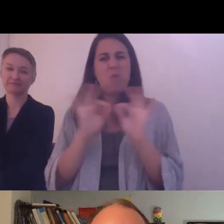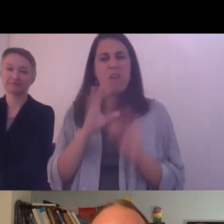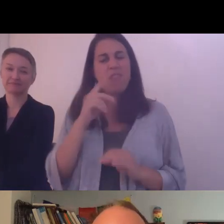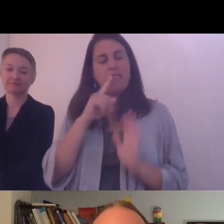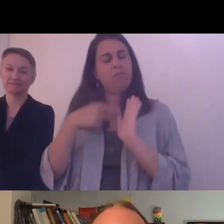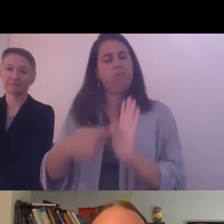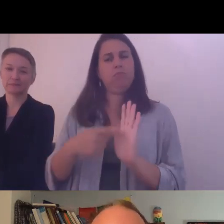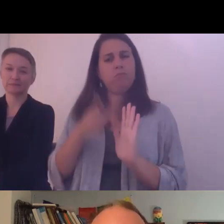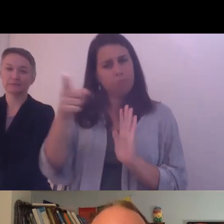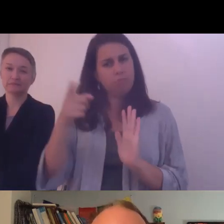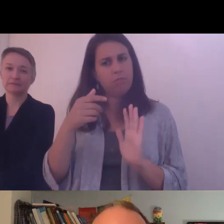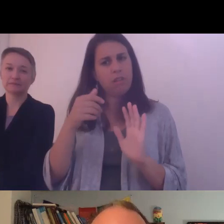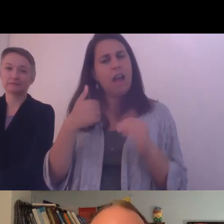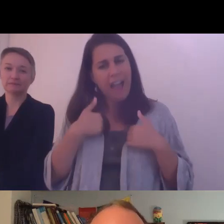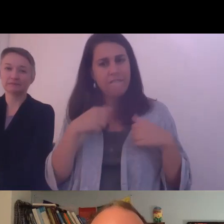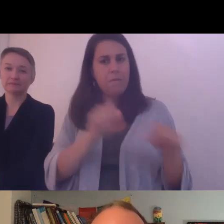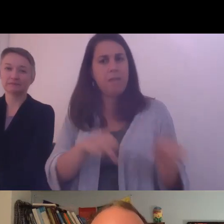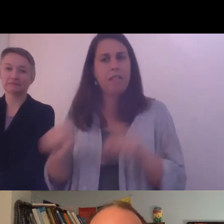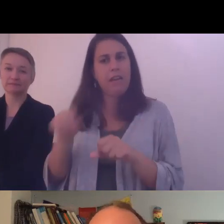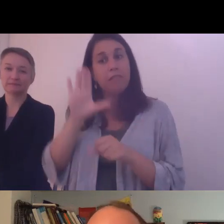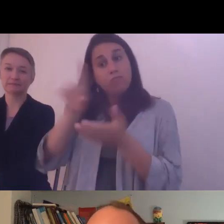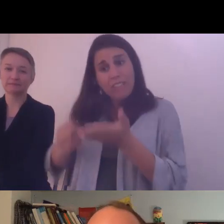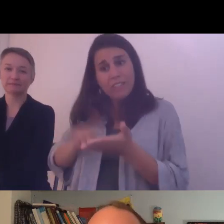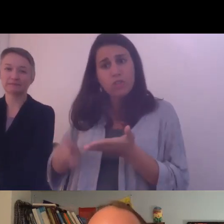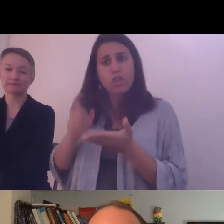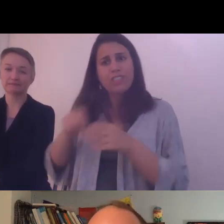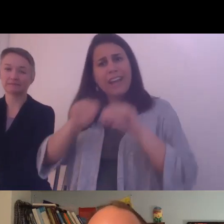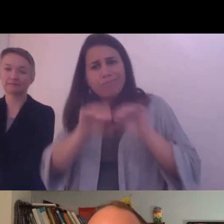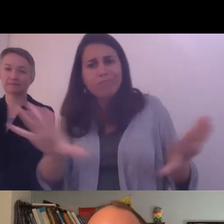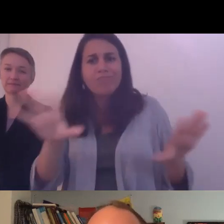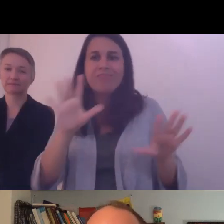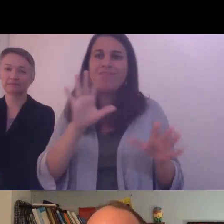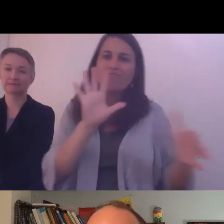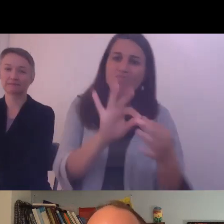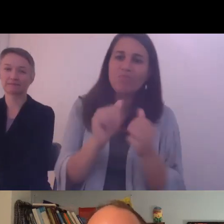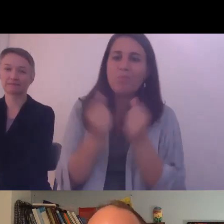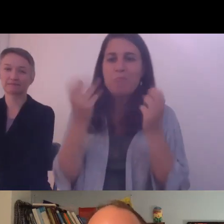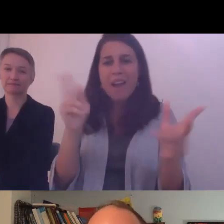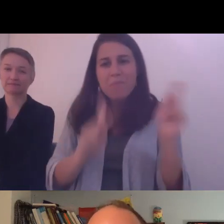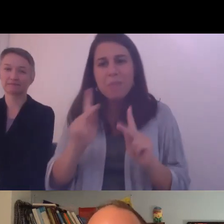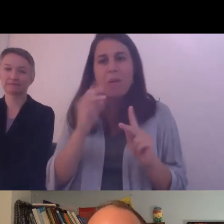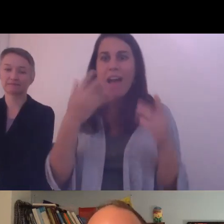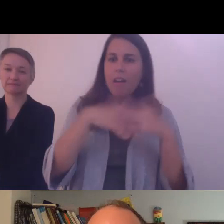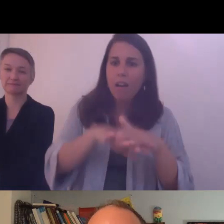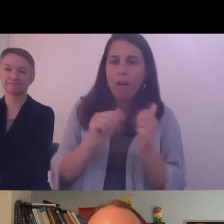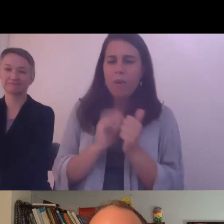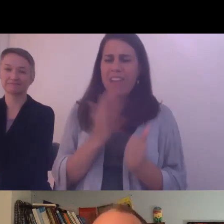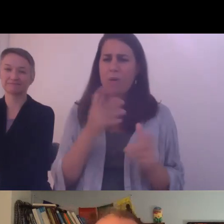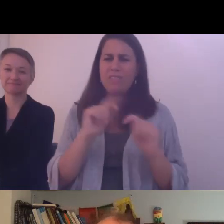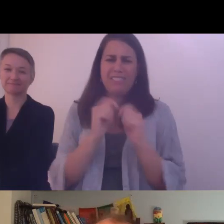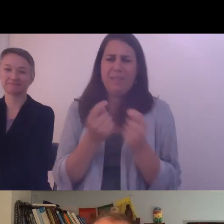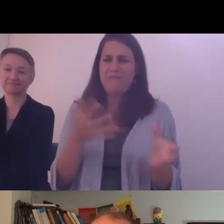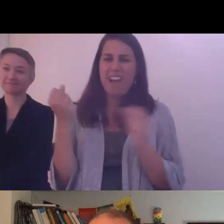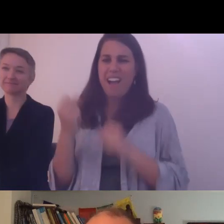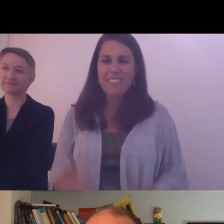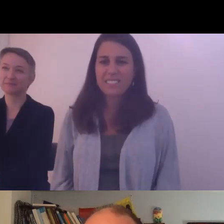to bring his research to all kinds of people and to just quickly integrate with the team.